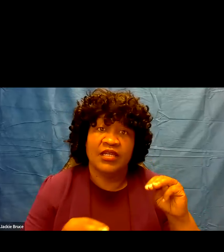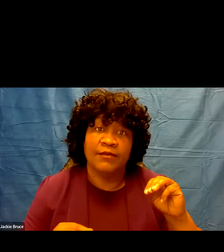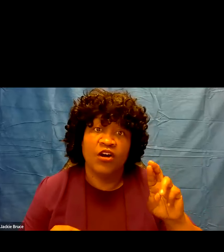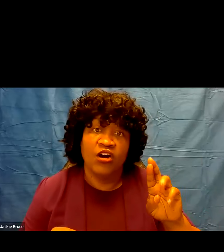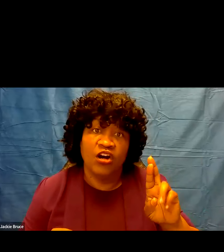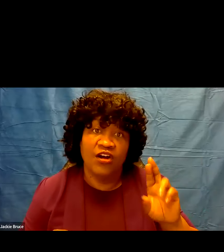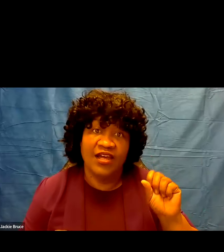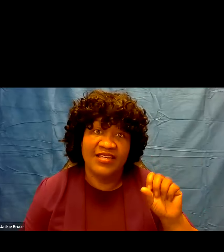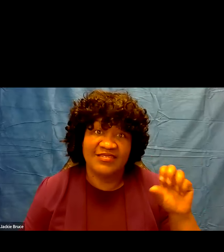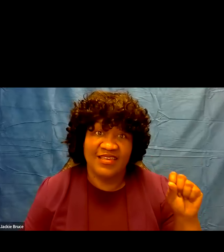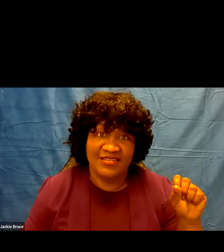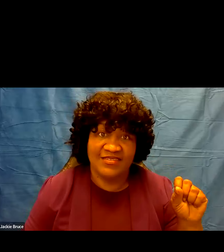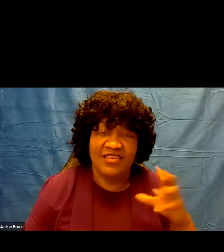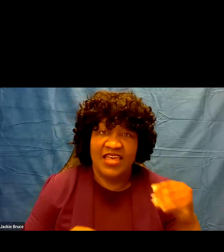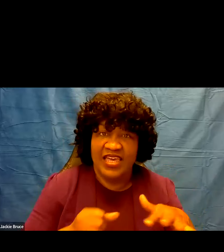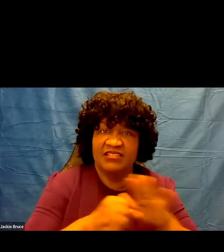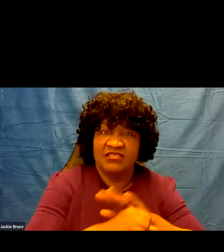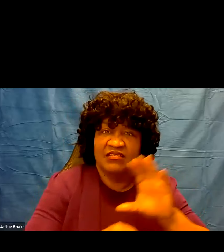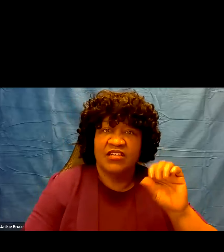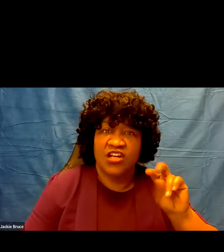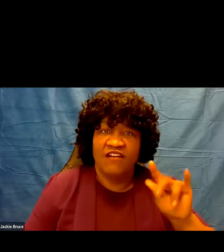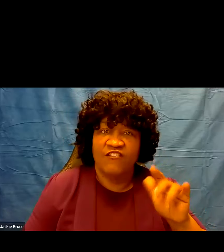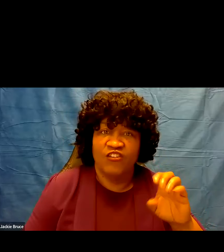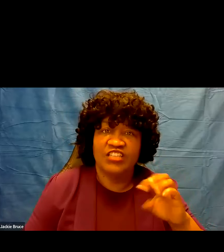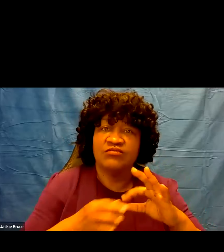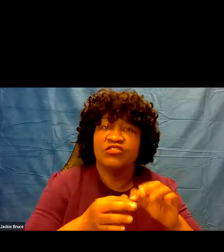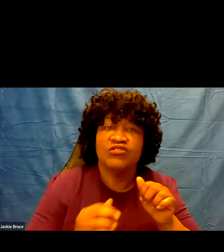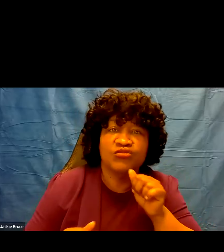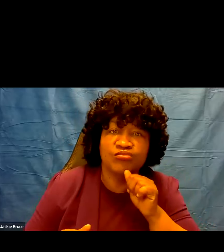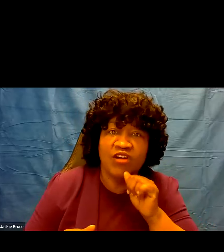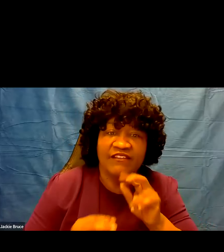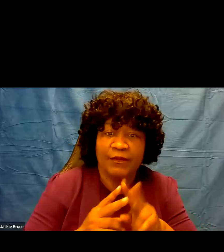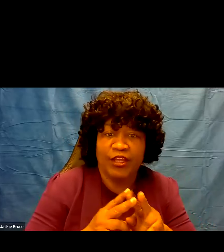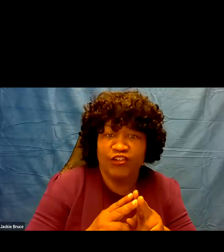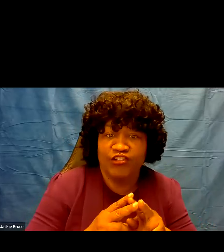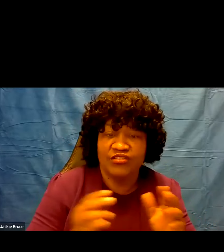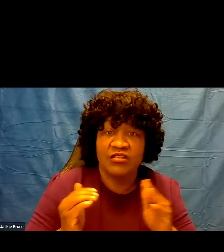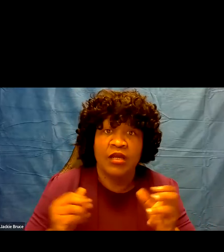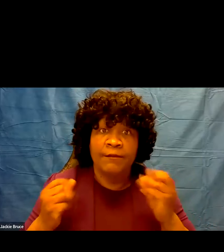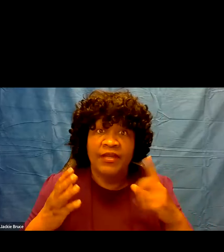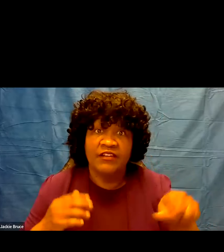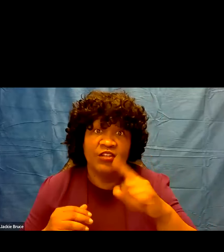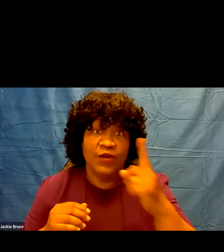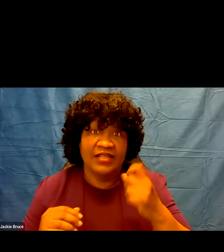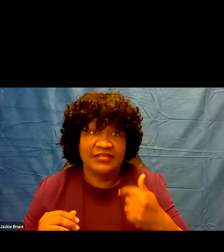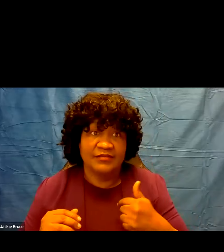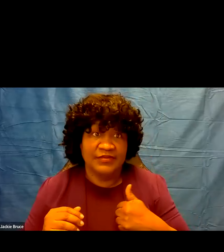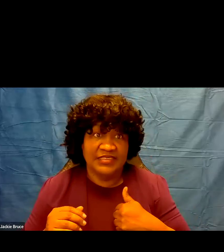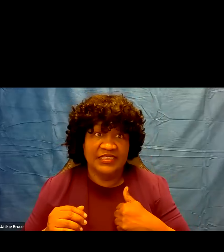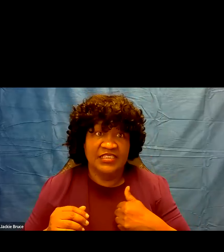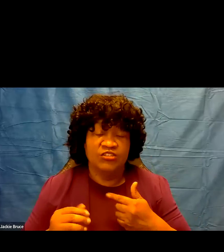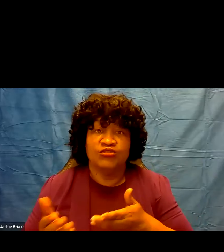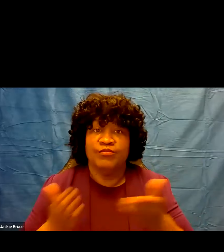MRSS and coverage, especially when it comes to private payers. A number of you asked me to pass your